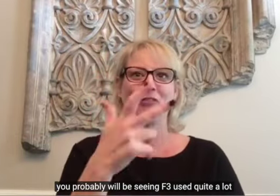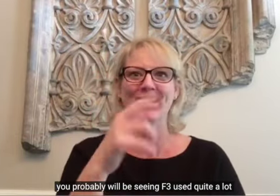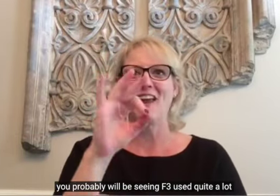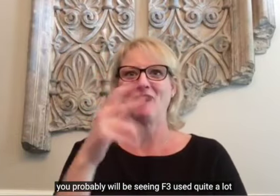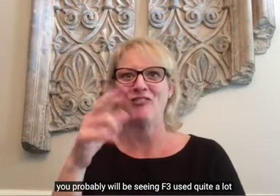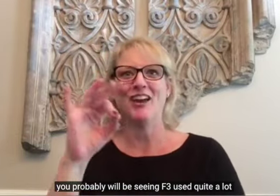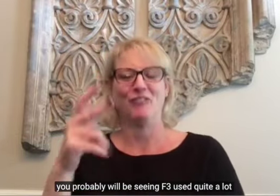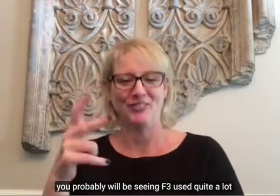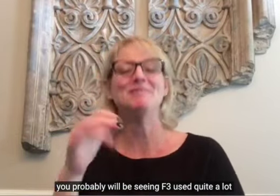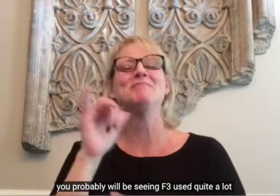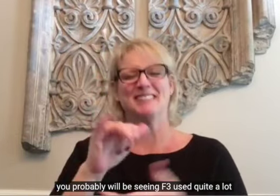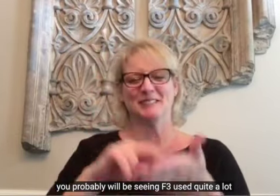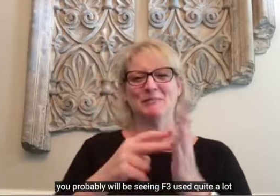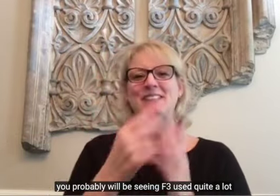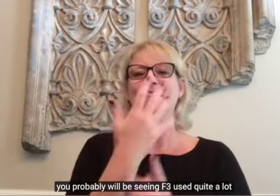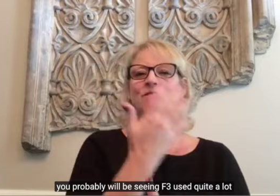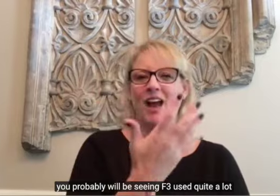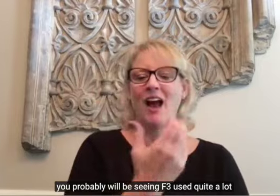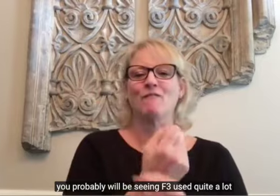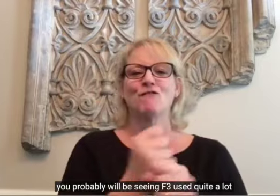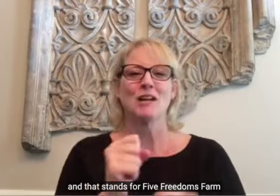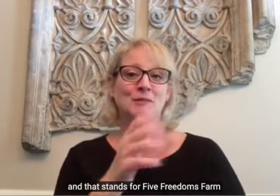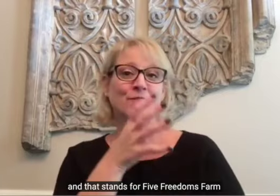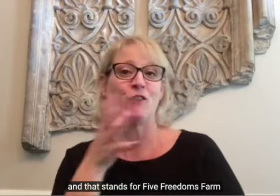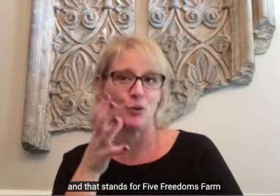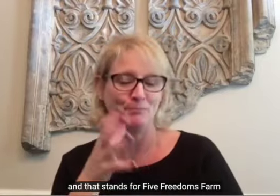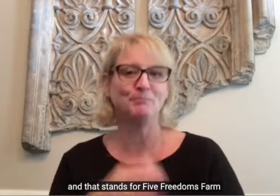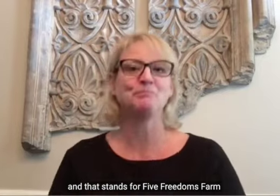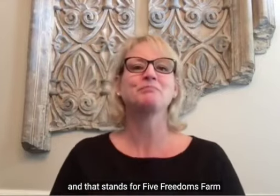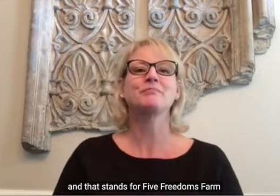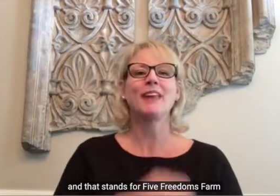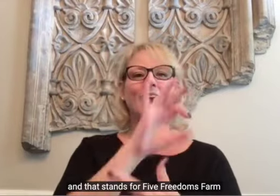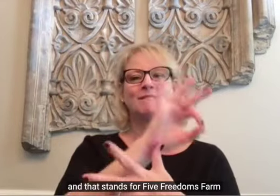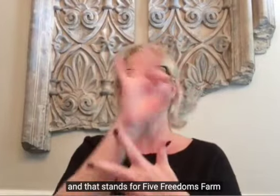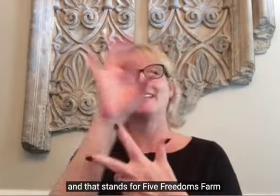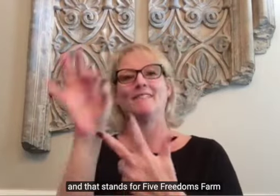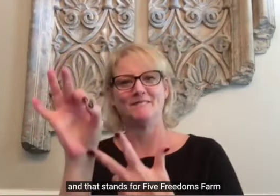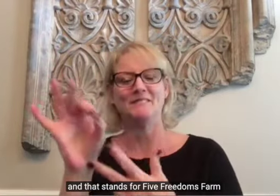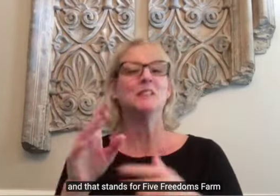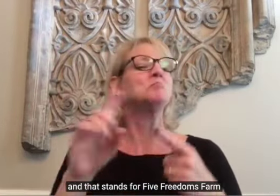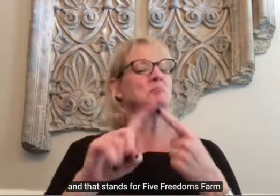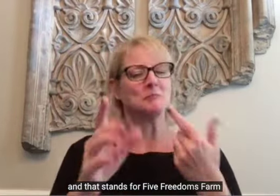seeing F3 used quite a lot, and that stands for Five Freedoms Farm.